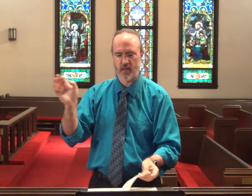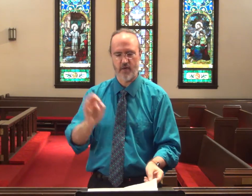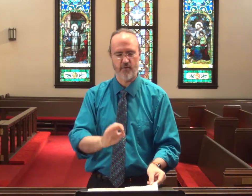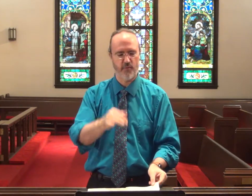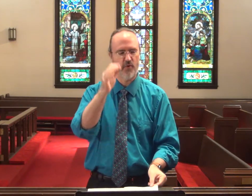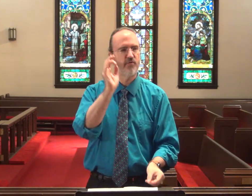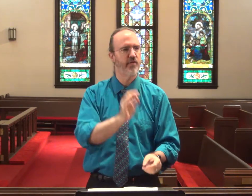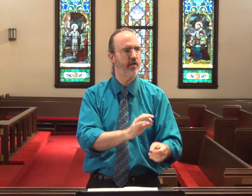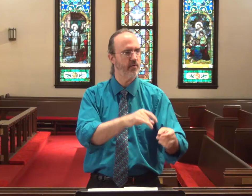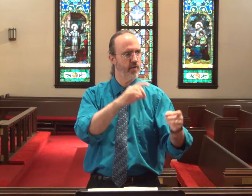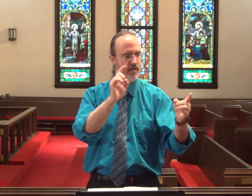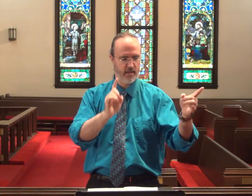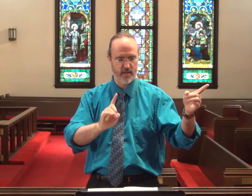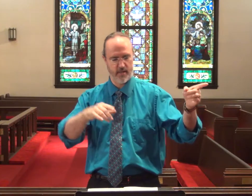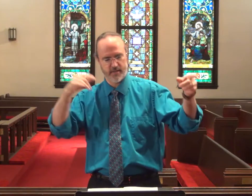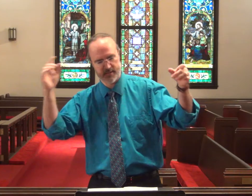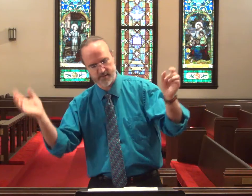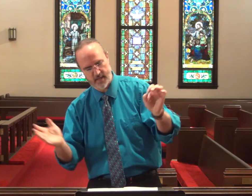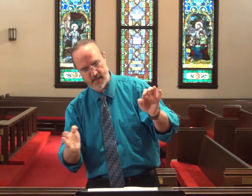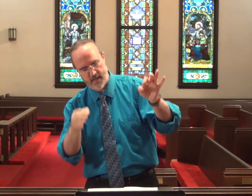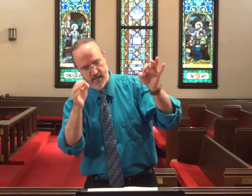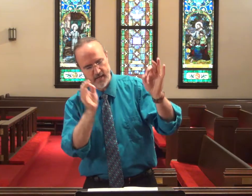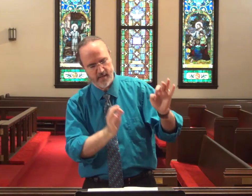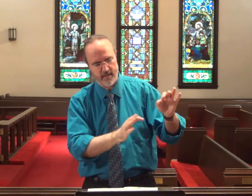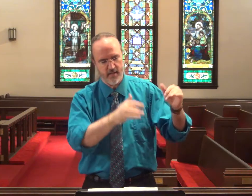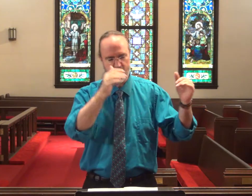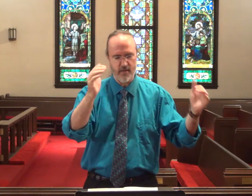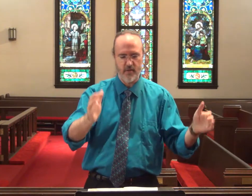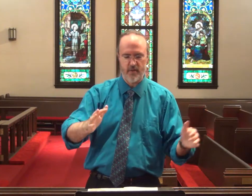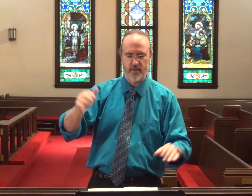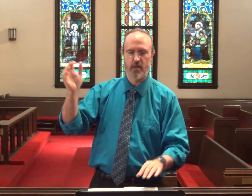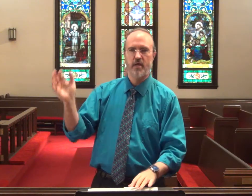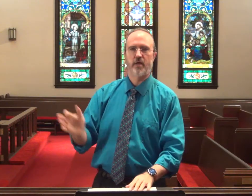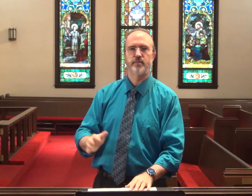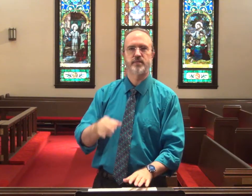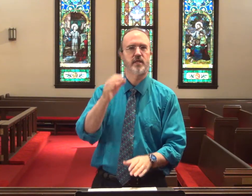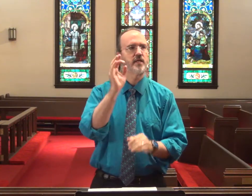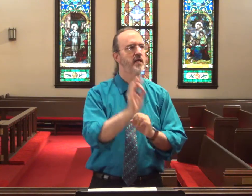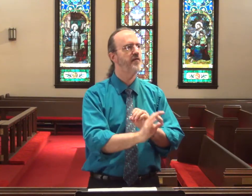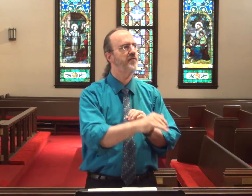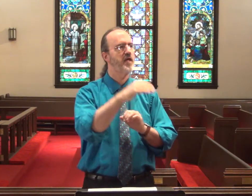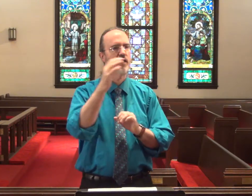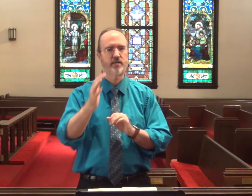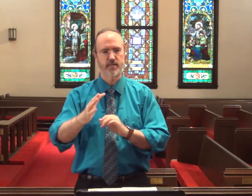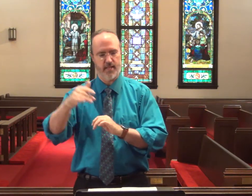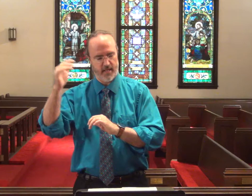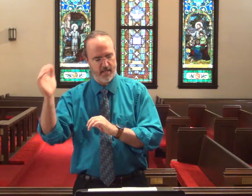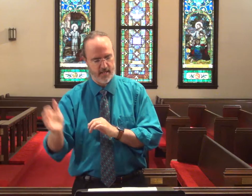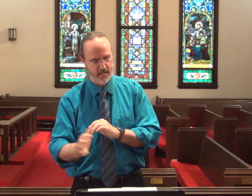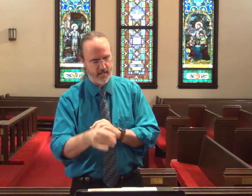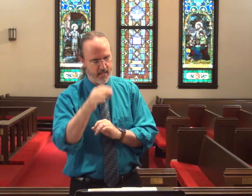of perfect rest, and I hear them singing faintly in